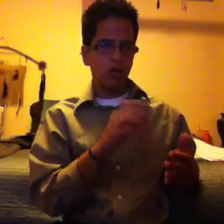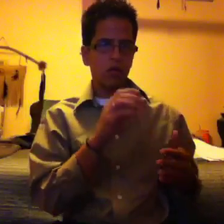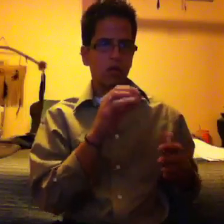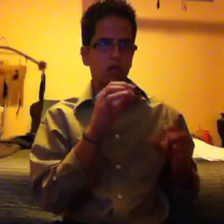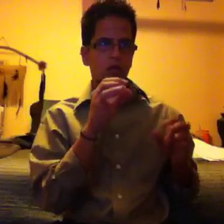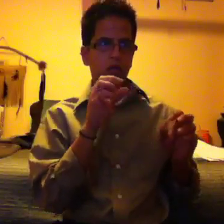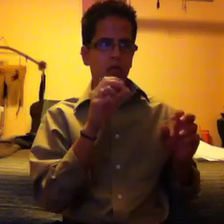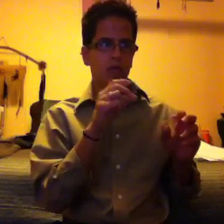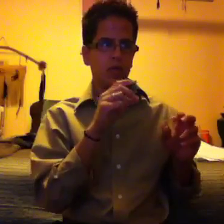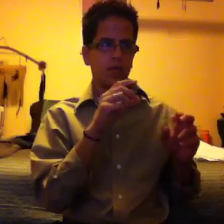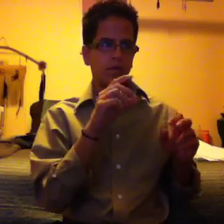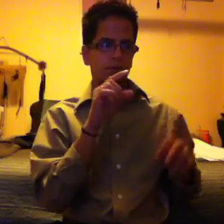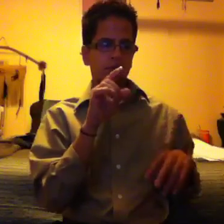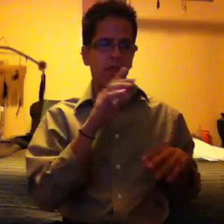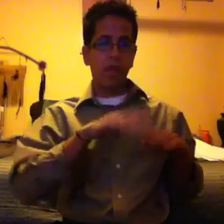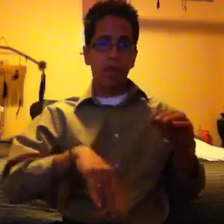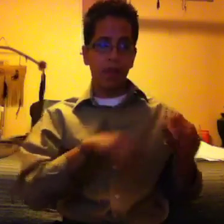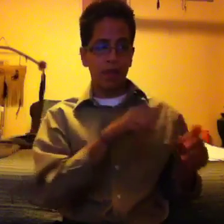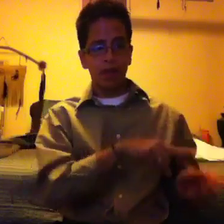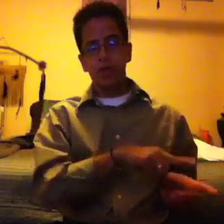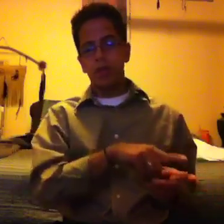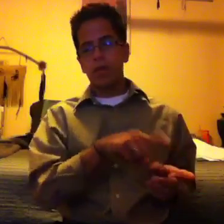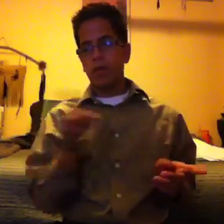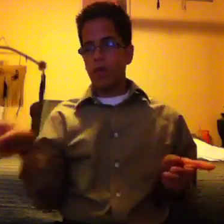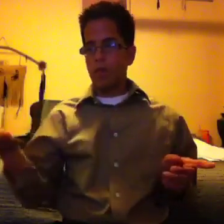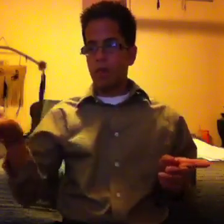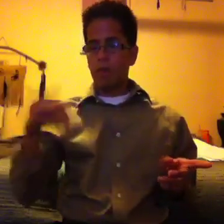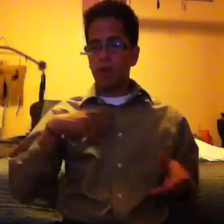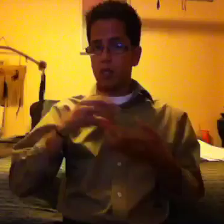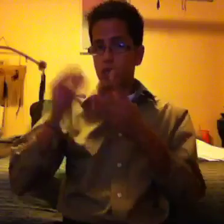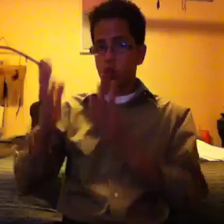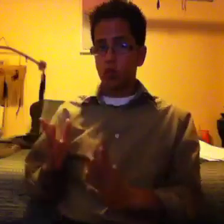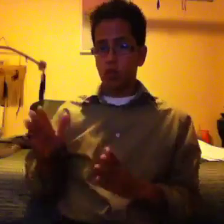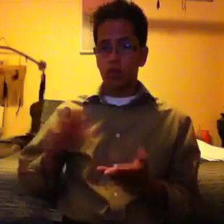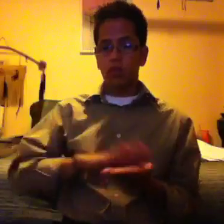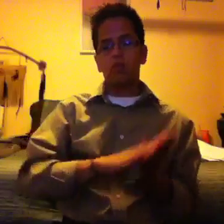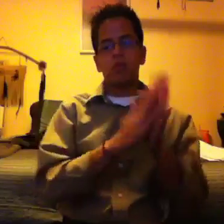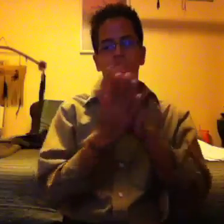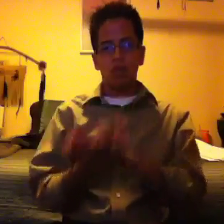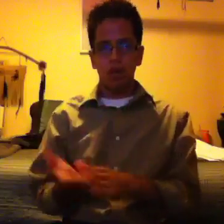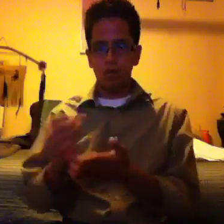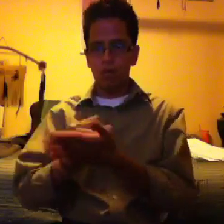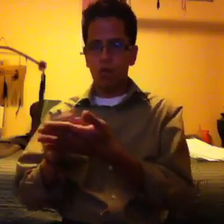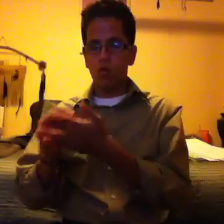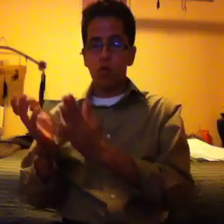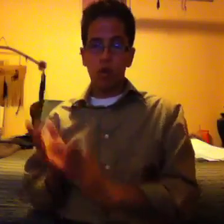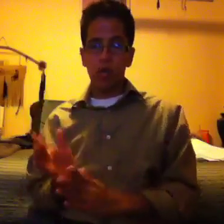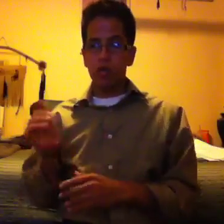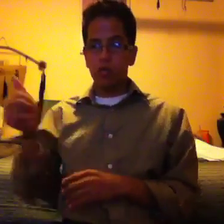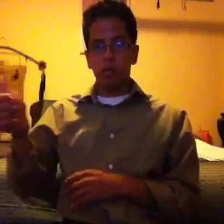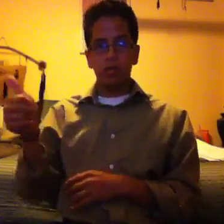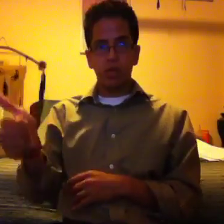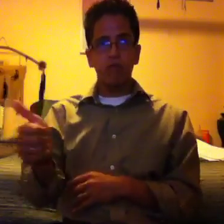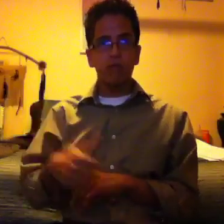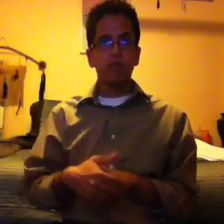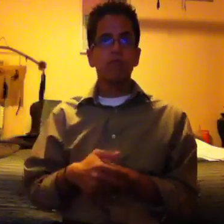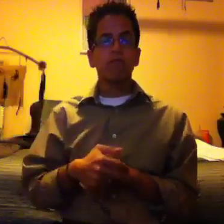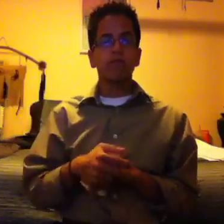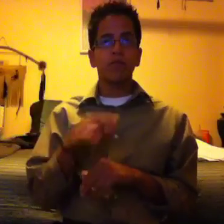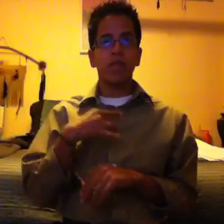on a skills level, you really get some kind of interesting projects. And so that's one thing I like to do with this reading class that